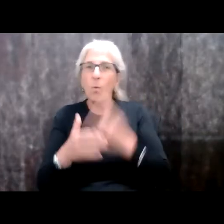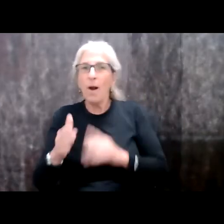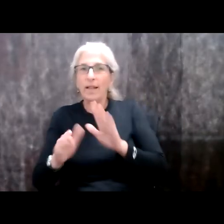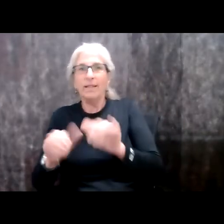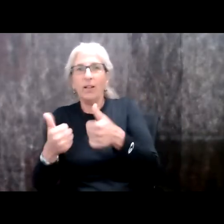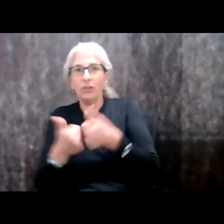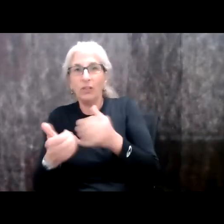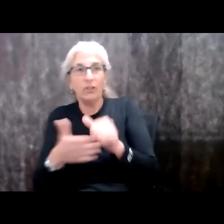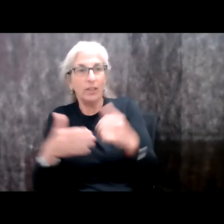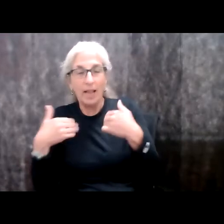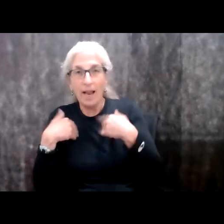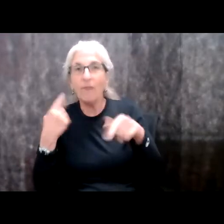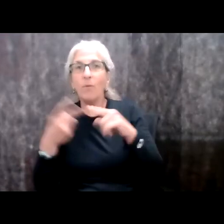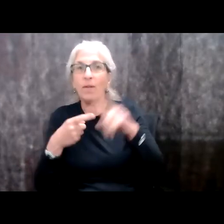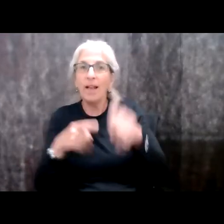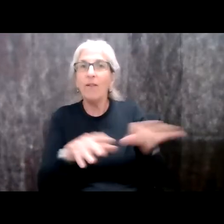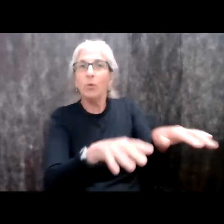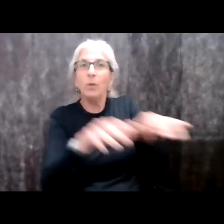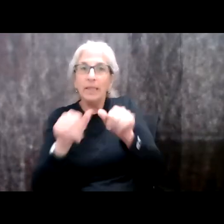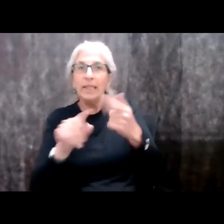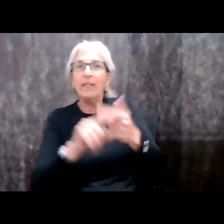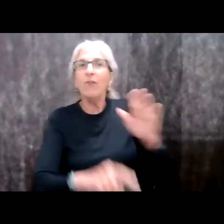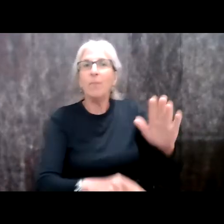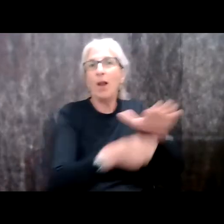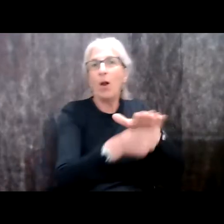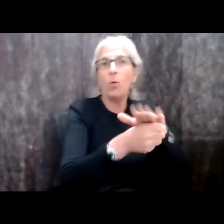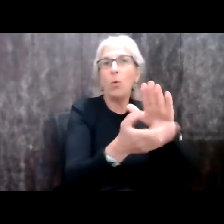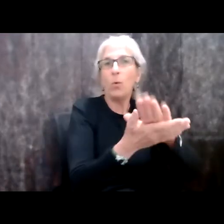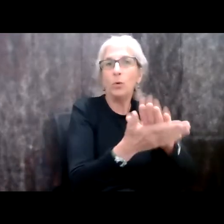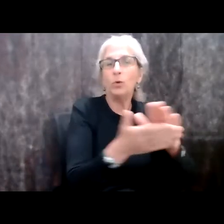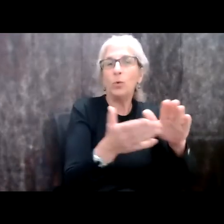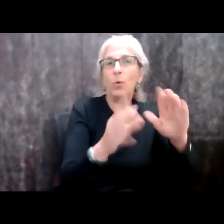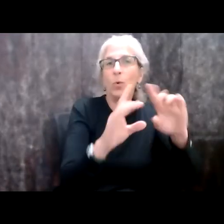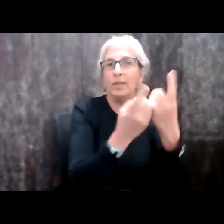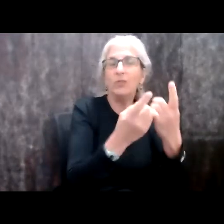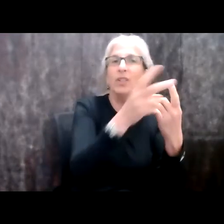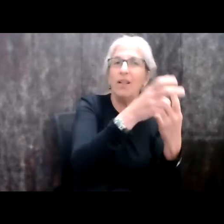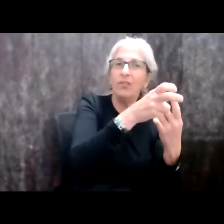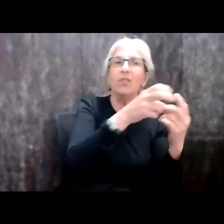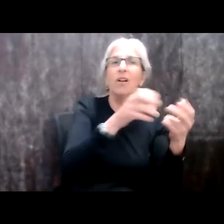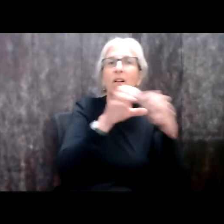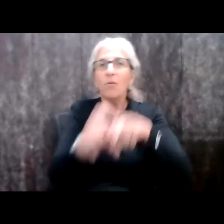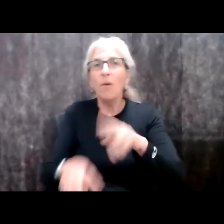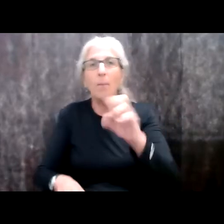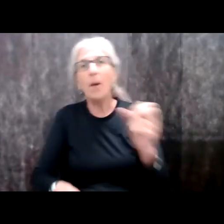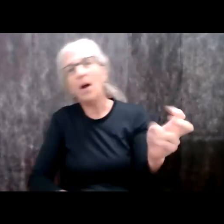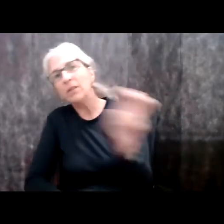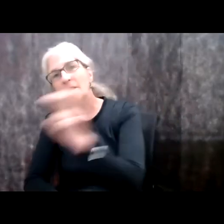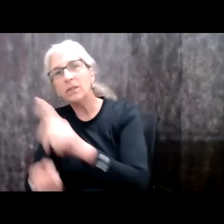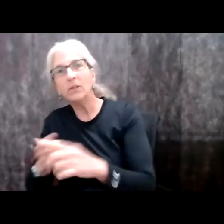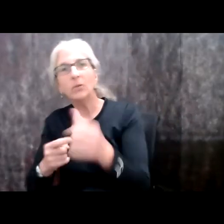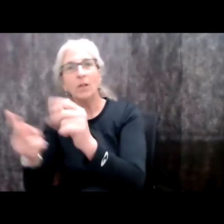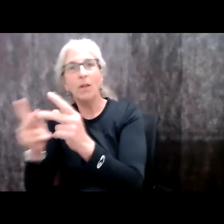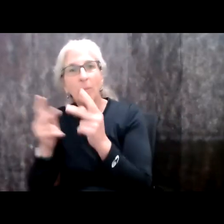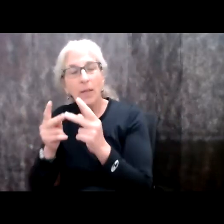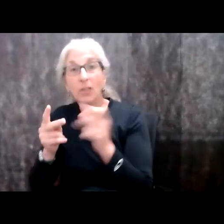know, out of their local, you know, school districts, or what happens when they end up, in some cases, like y'all mentioned, where they